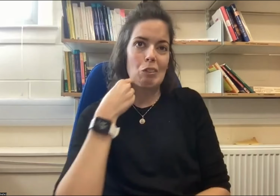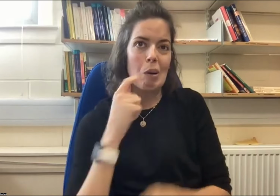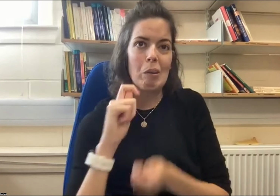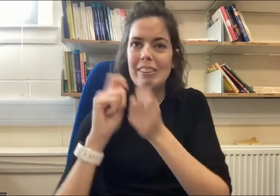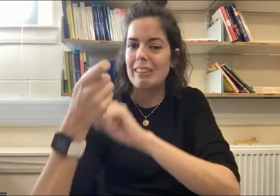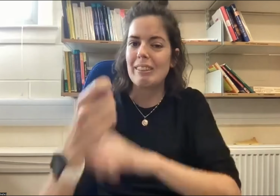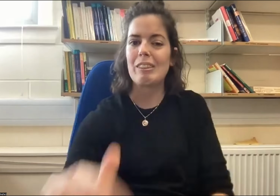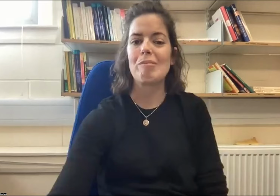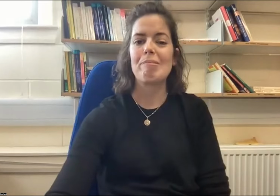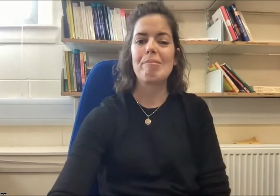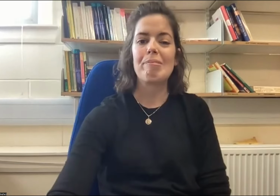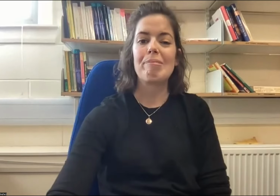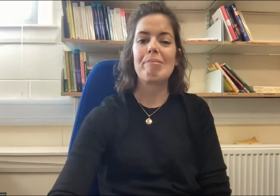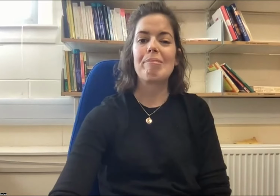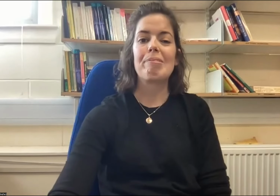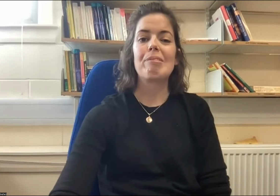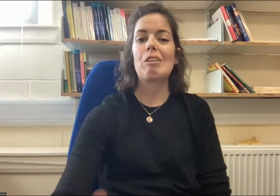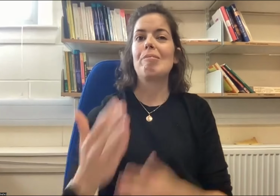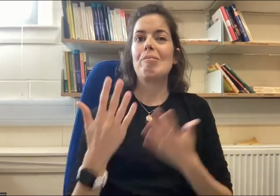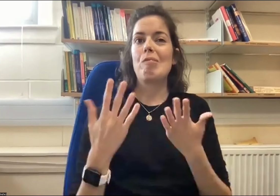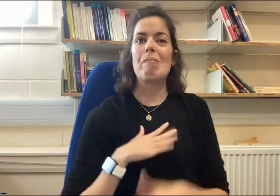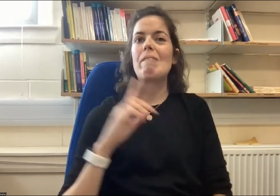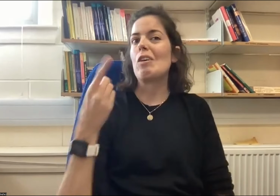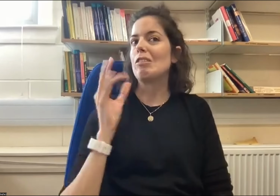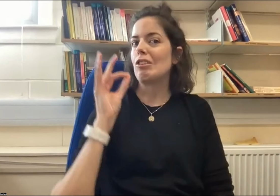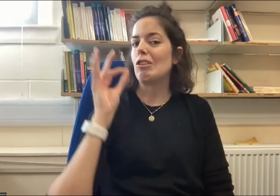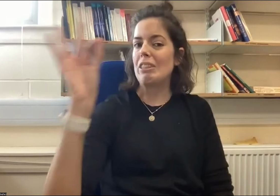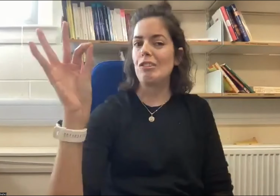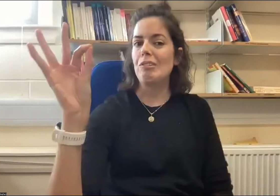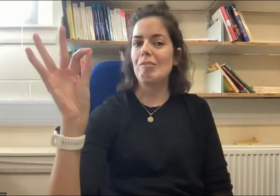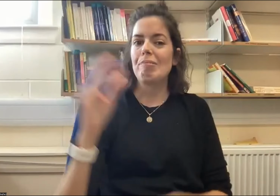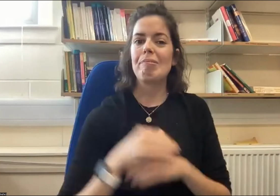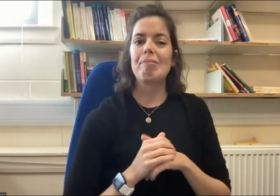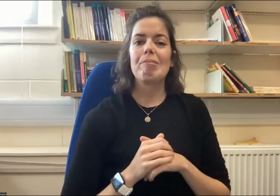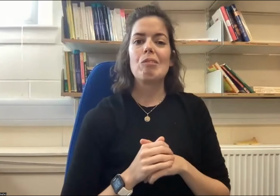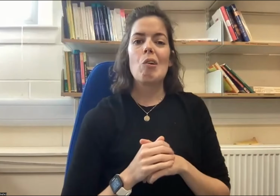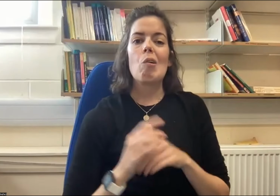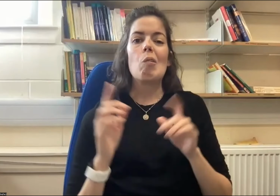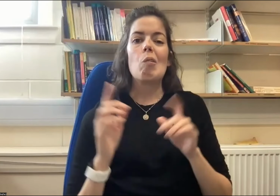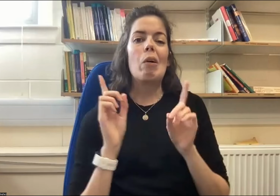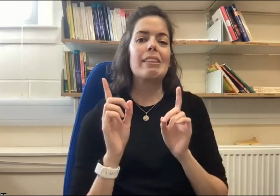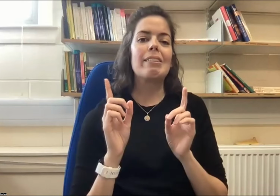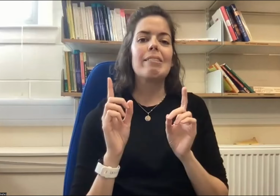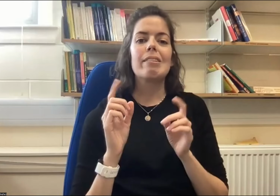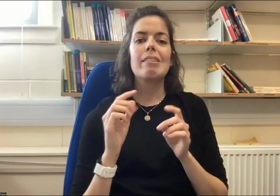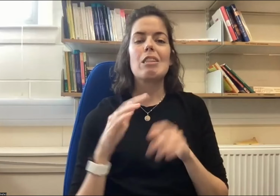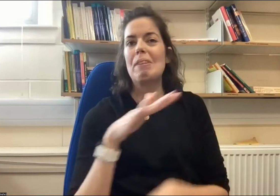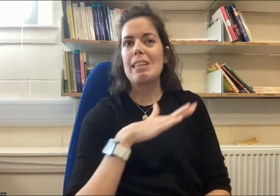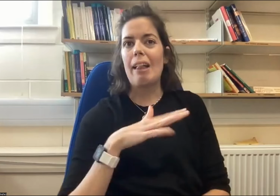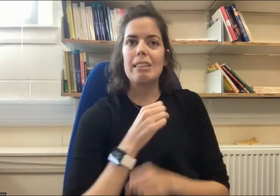about my research questions, which might even change, as I was saying, as quickly as tomorrow. So my first question